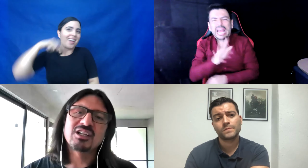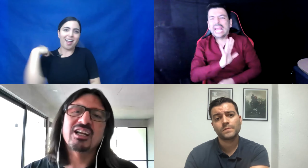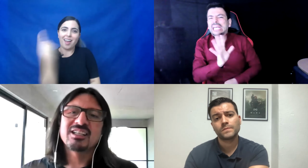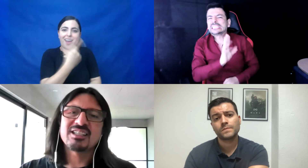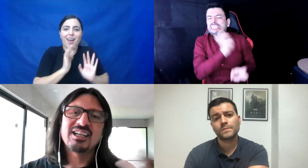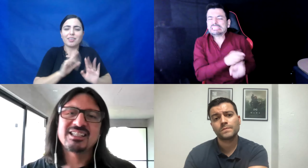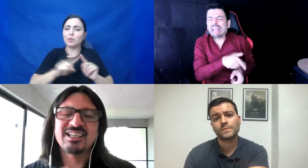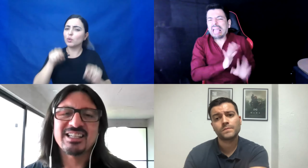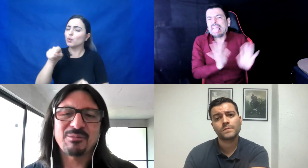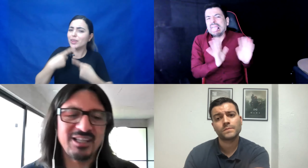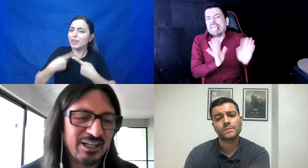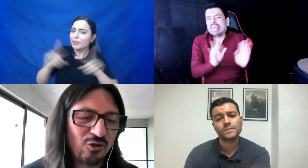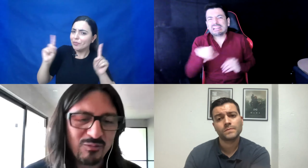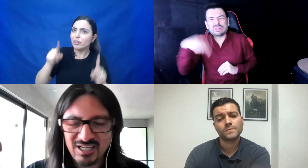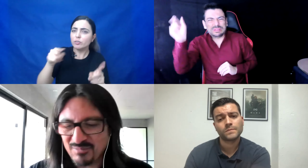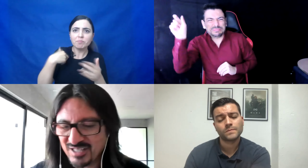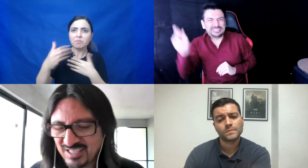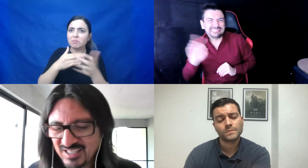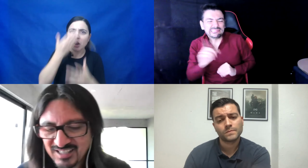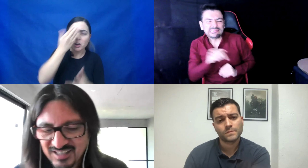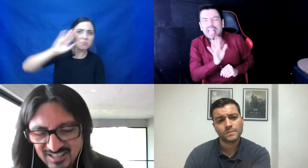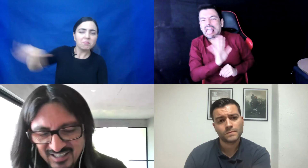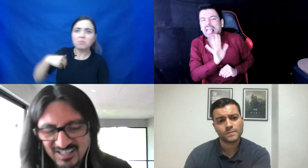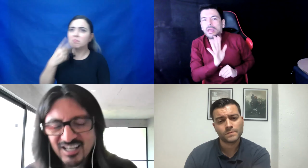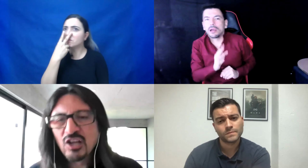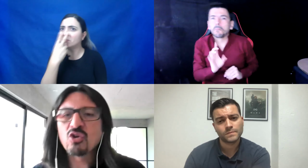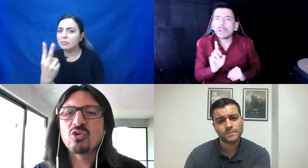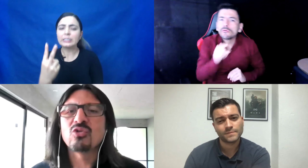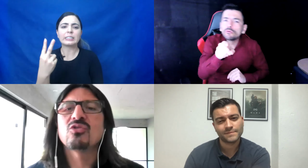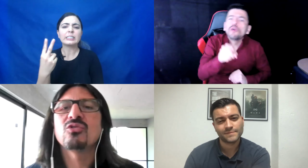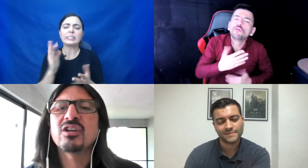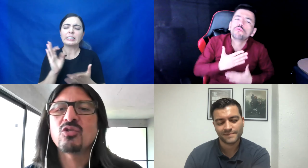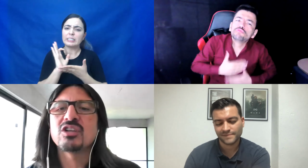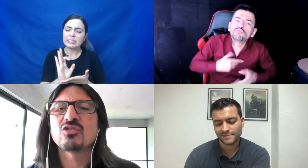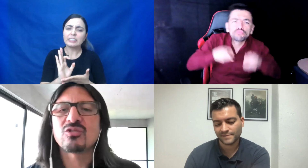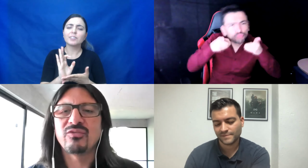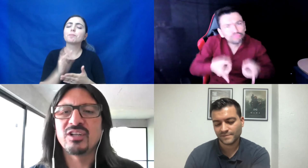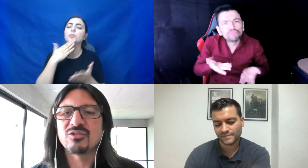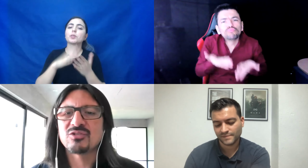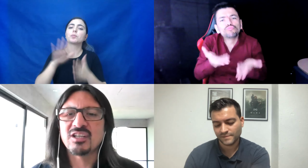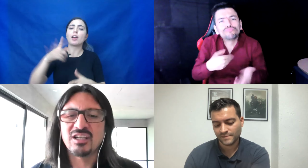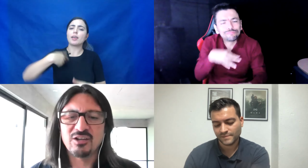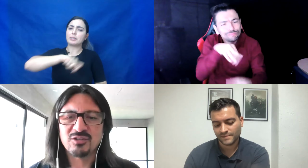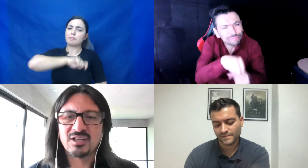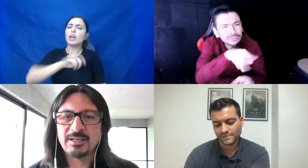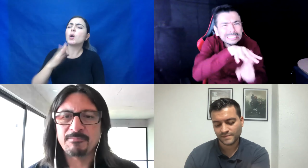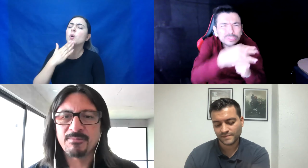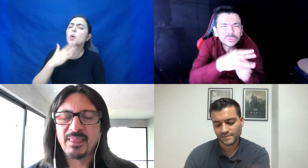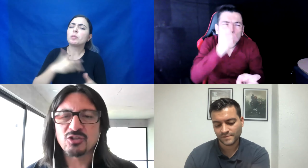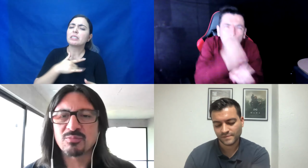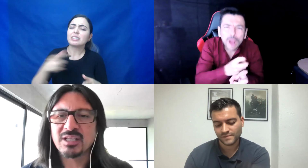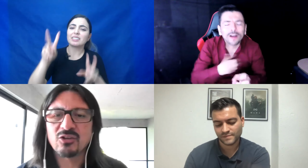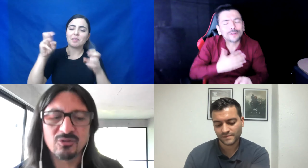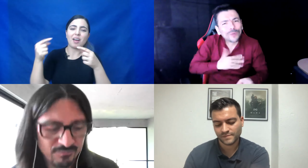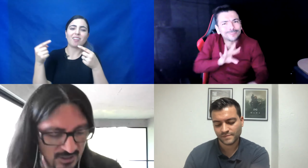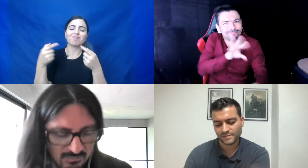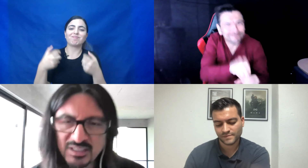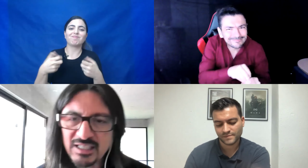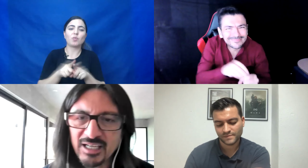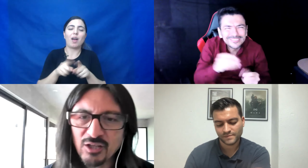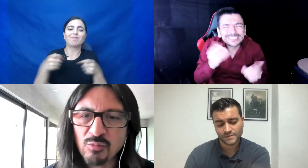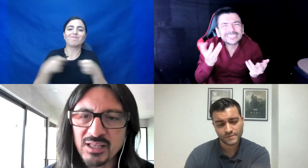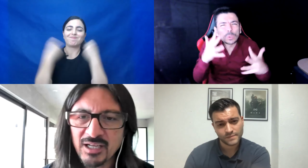you try to pose the situation, the question, in terms of this doesn't really fit with what we